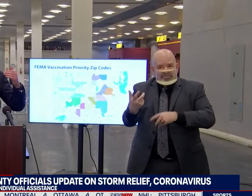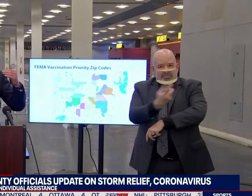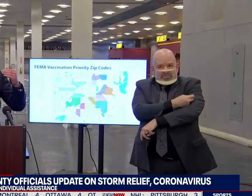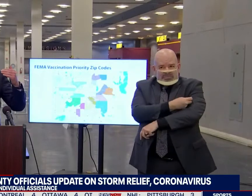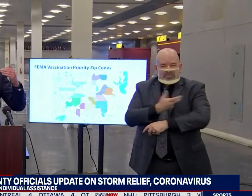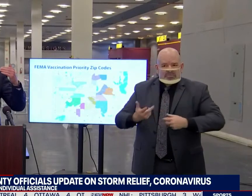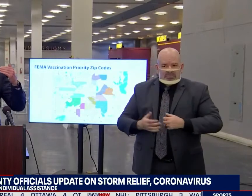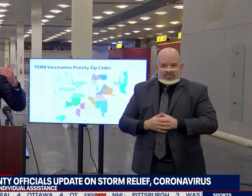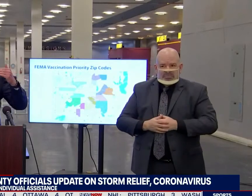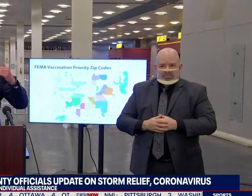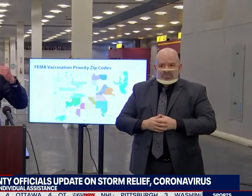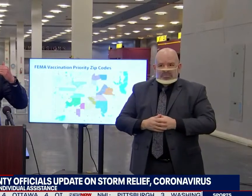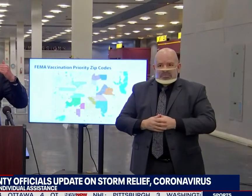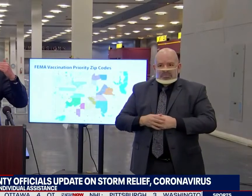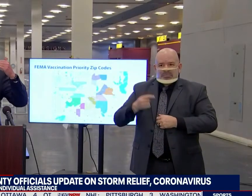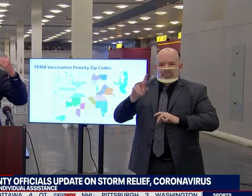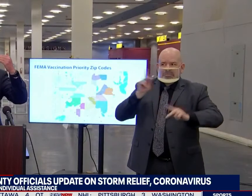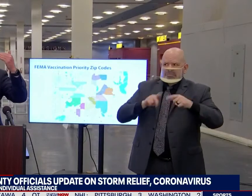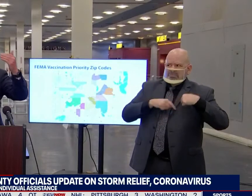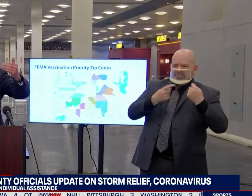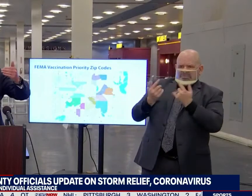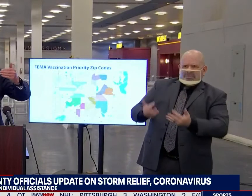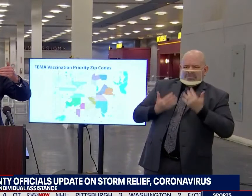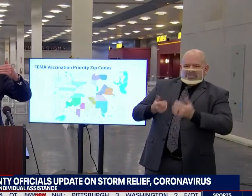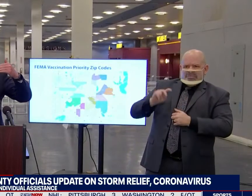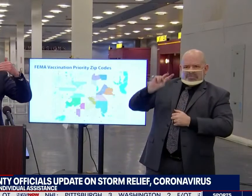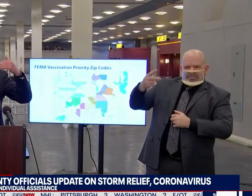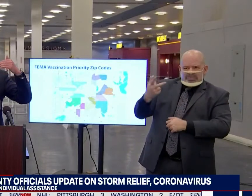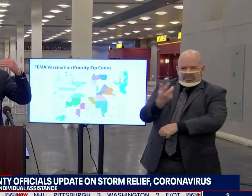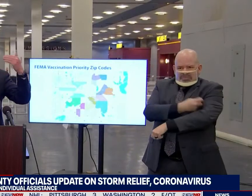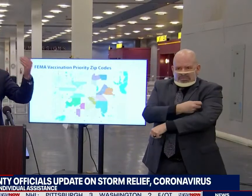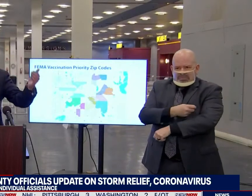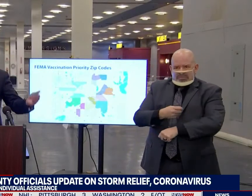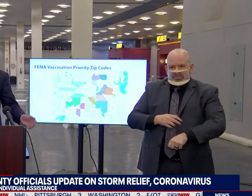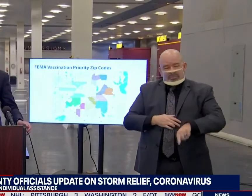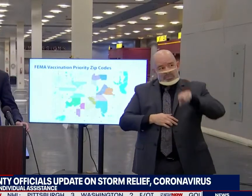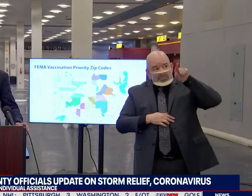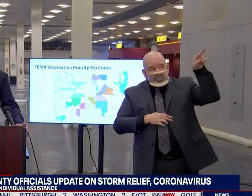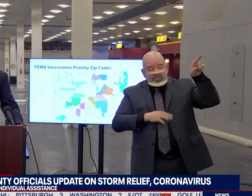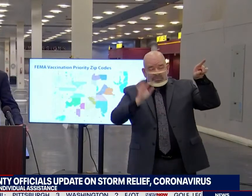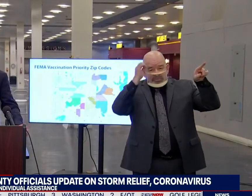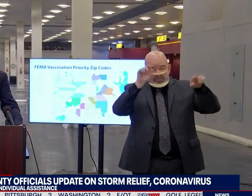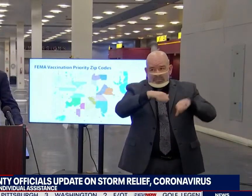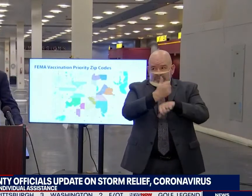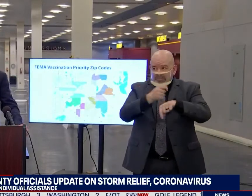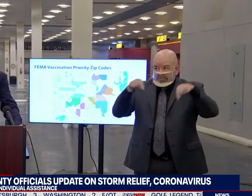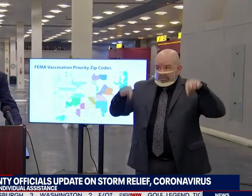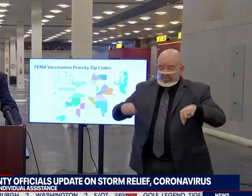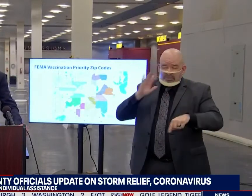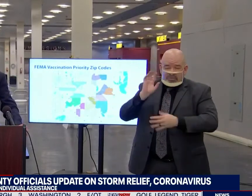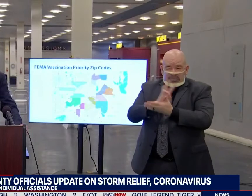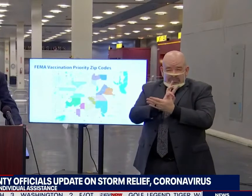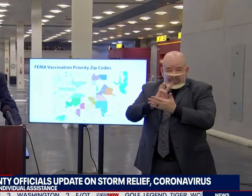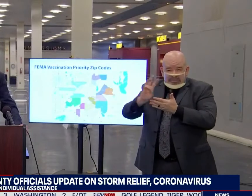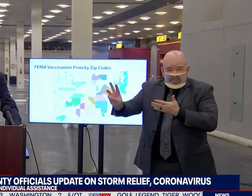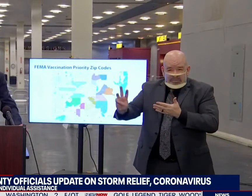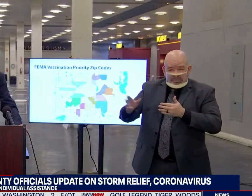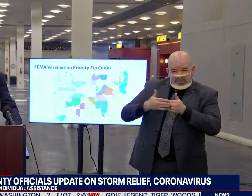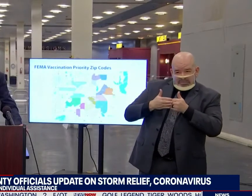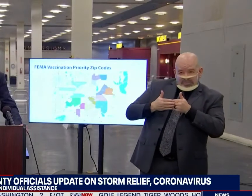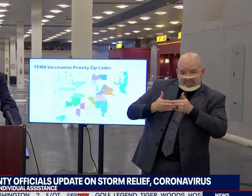can uh work with our federal partners to keep that program going so we get more North Texans vaccinated faster.